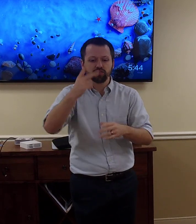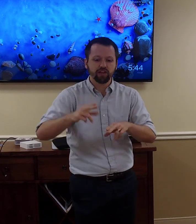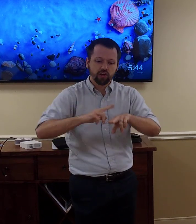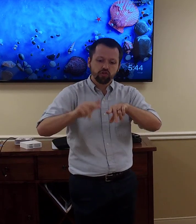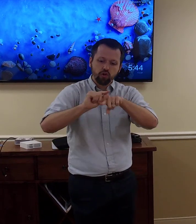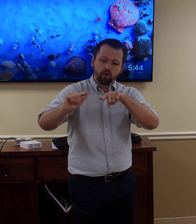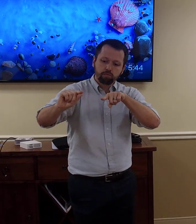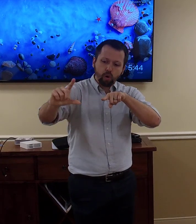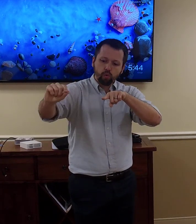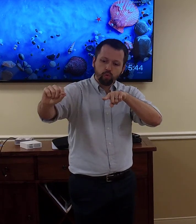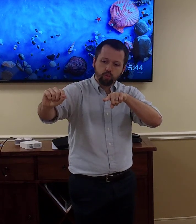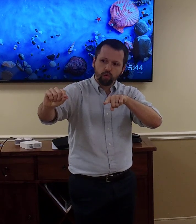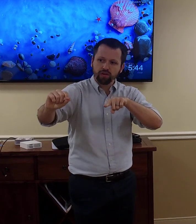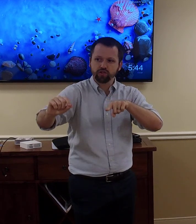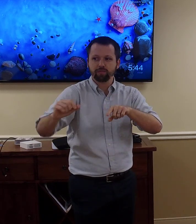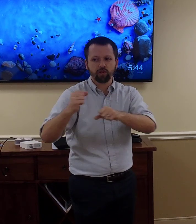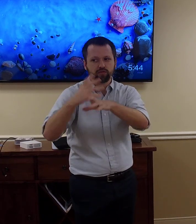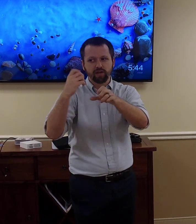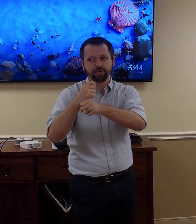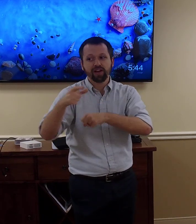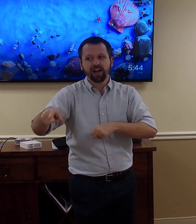see, train blows up.